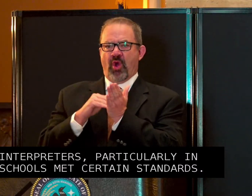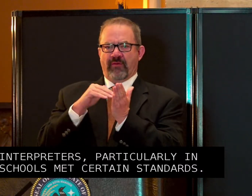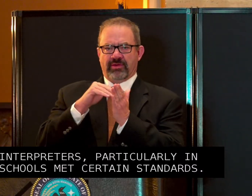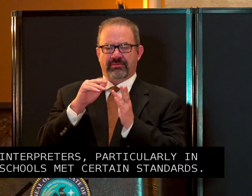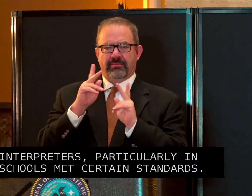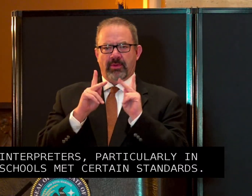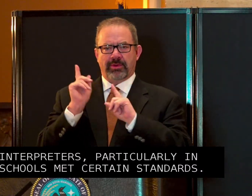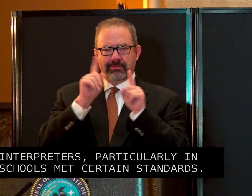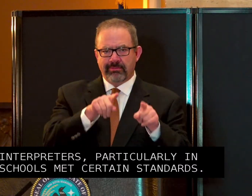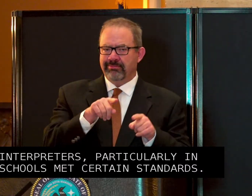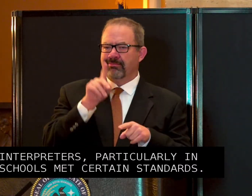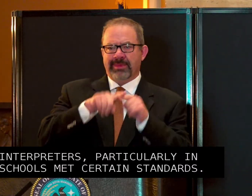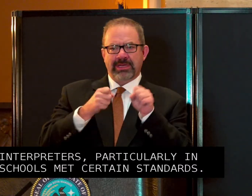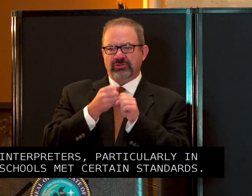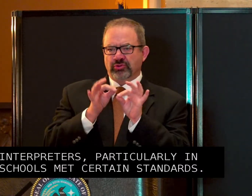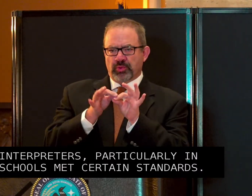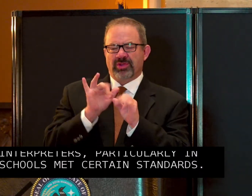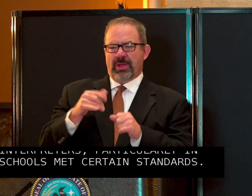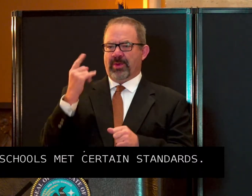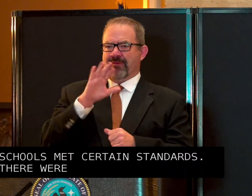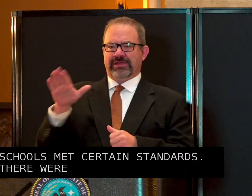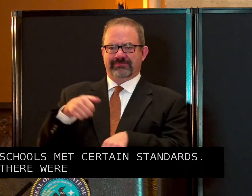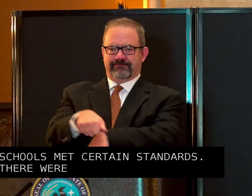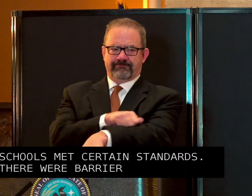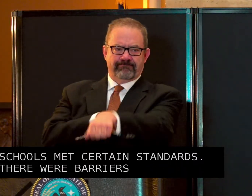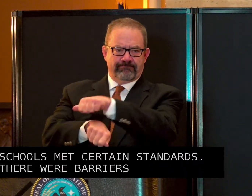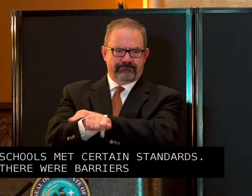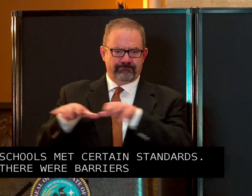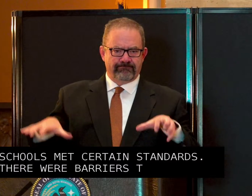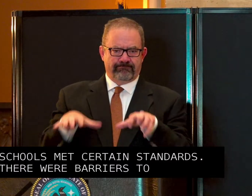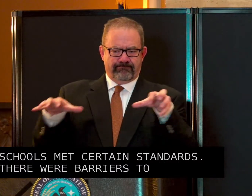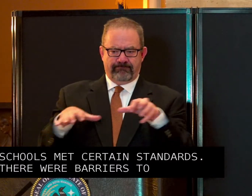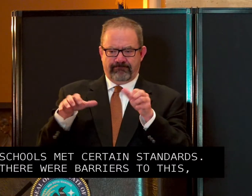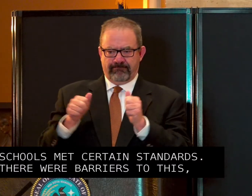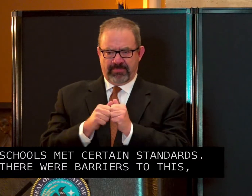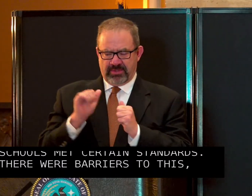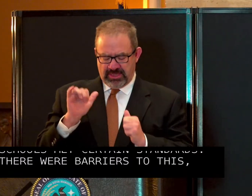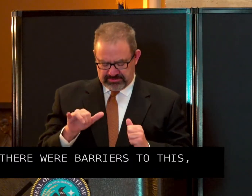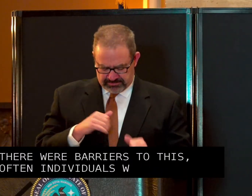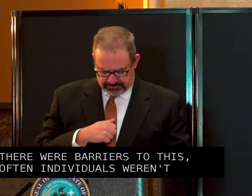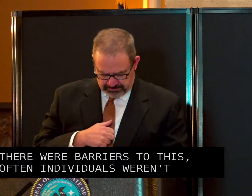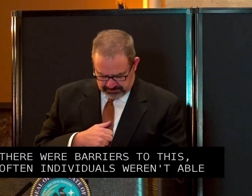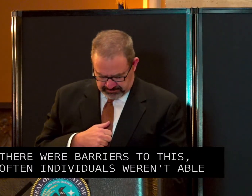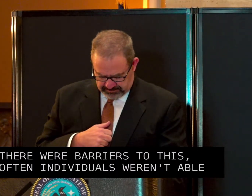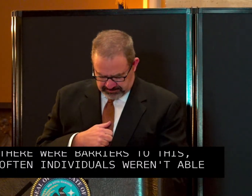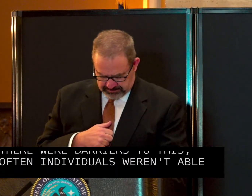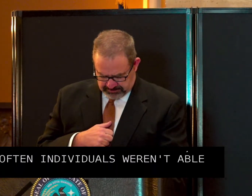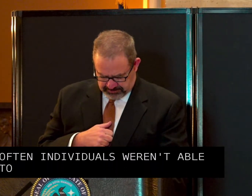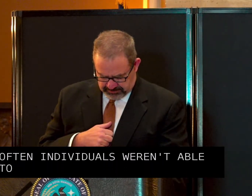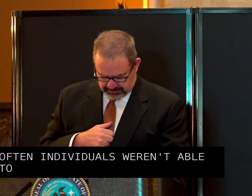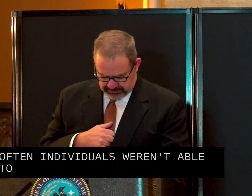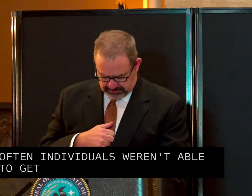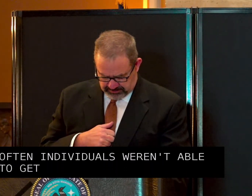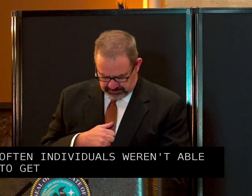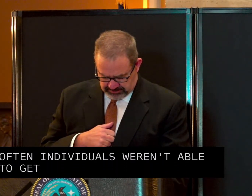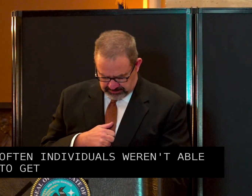There were barriers to this. Often, individuals weren't able to get interpreting services.